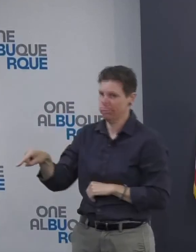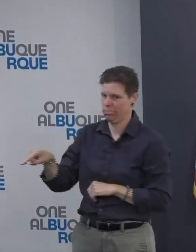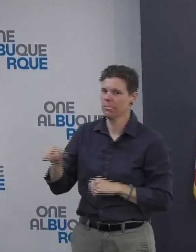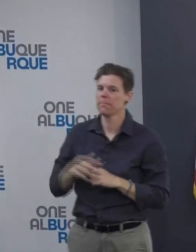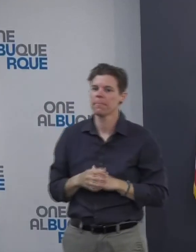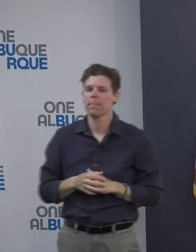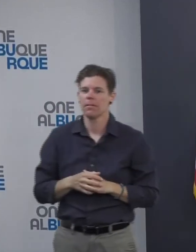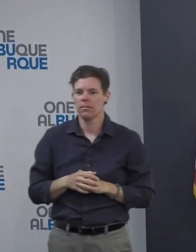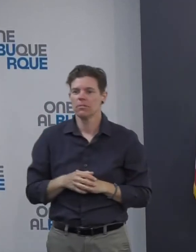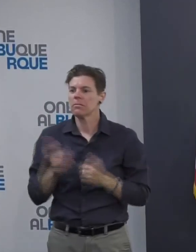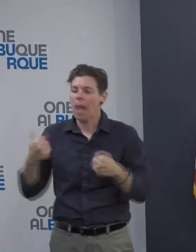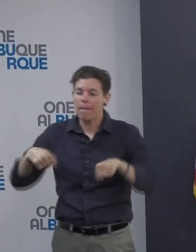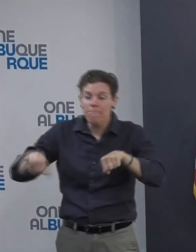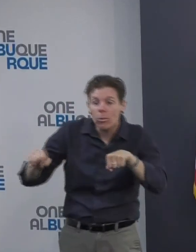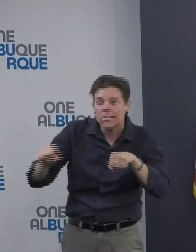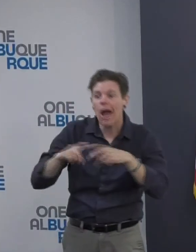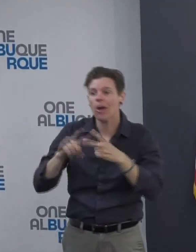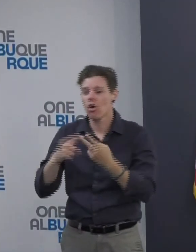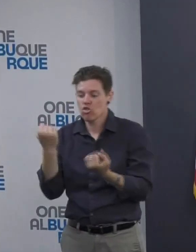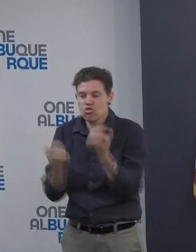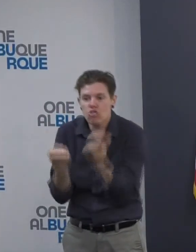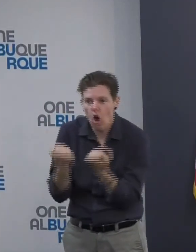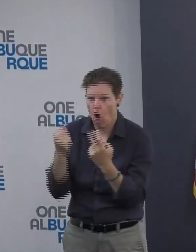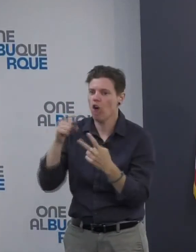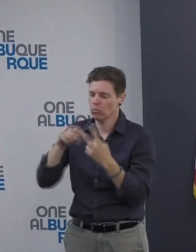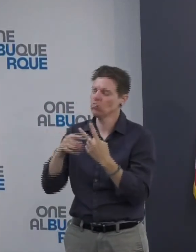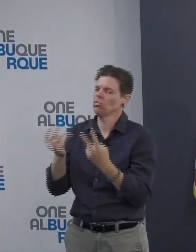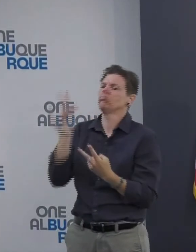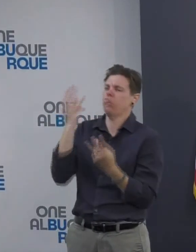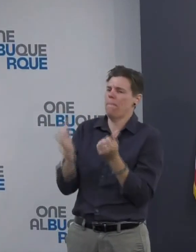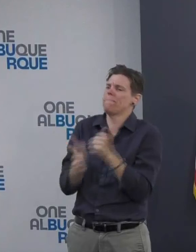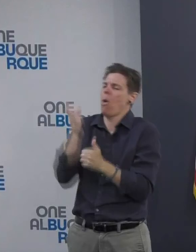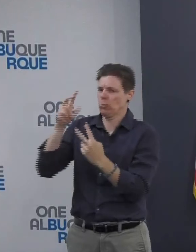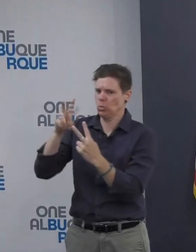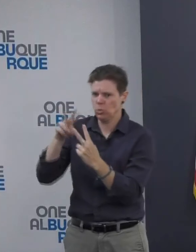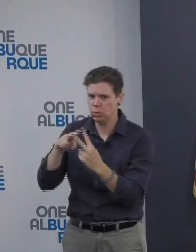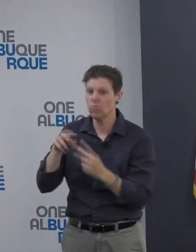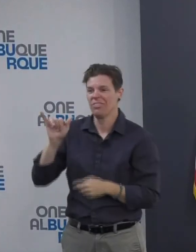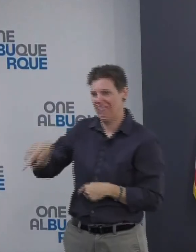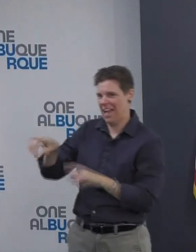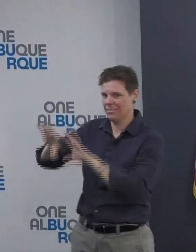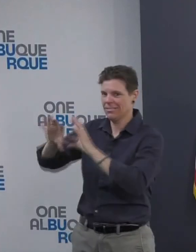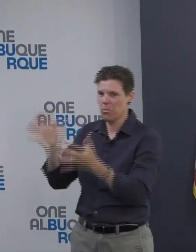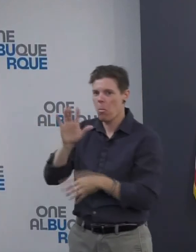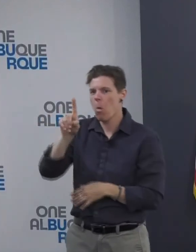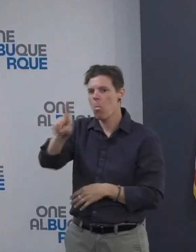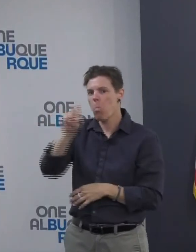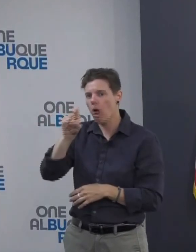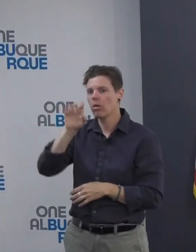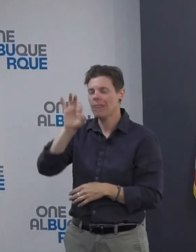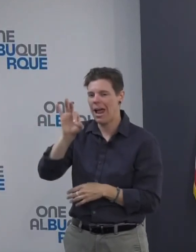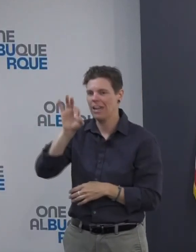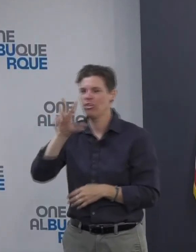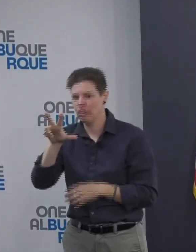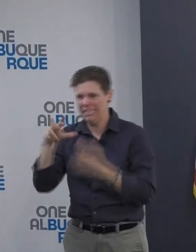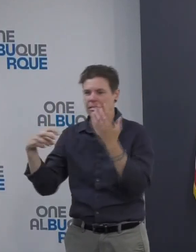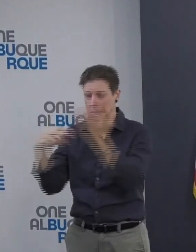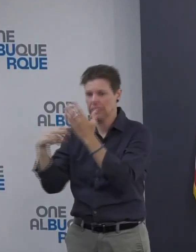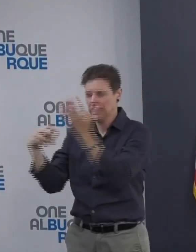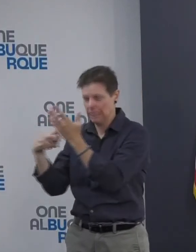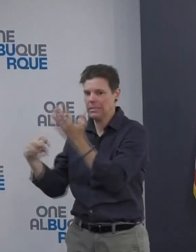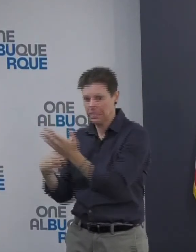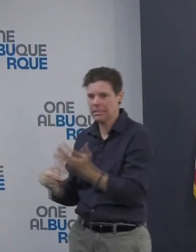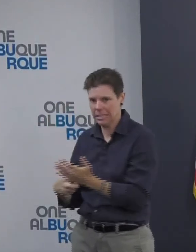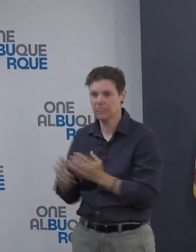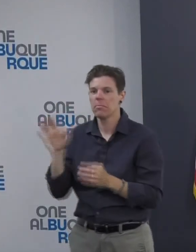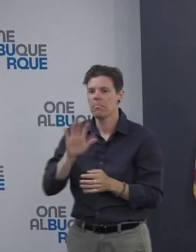we're talking about with respect to this. And so for that, we've had 193 traffic citations, 5 felony arrests, 7